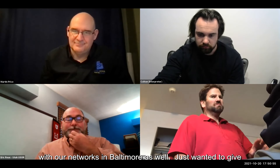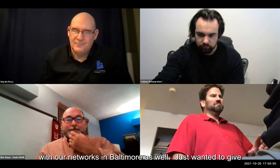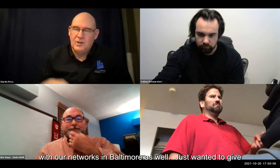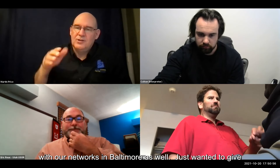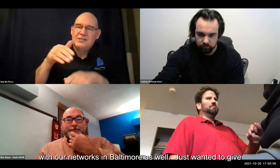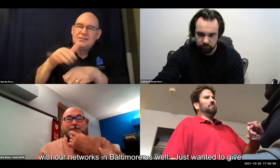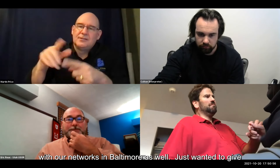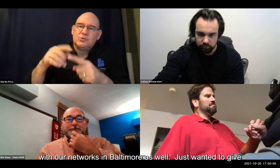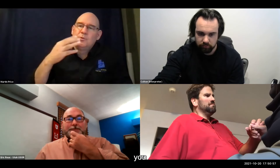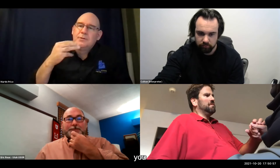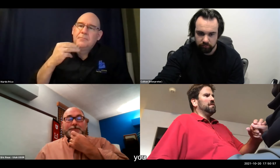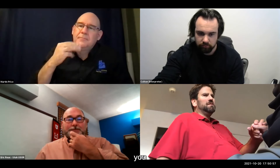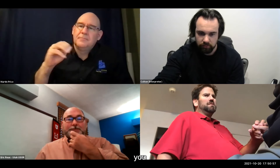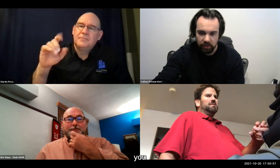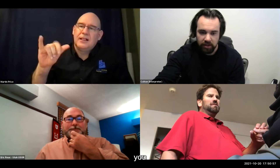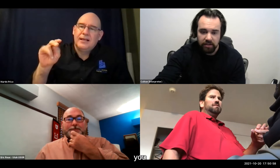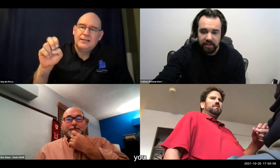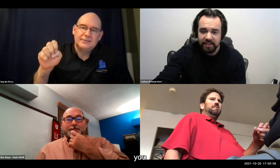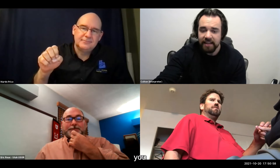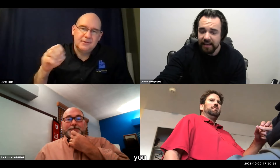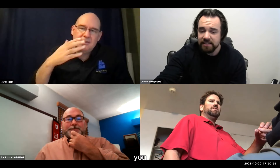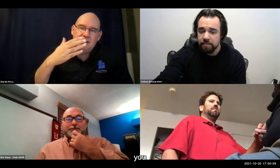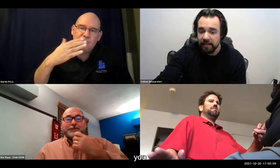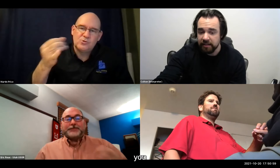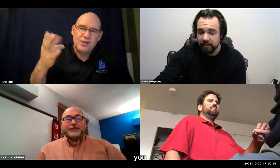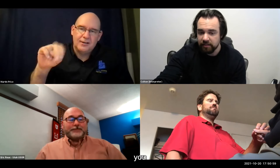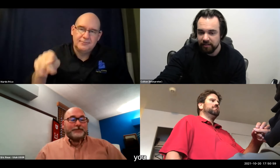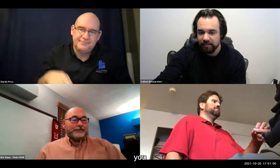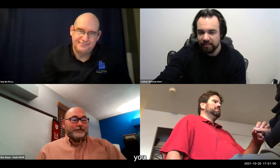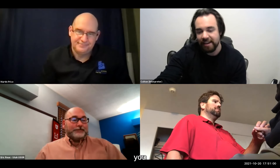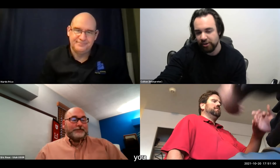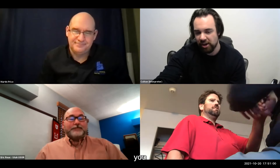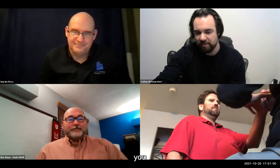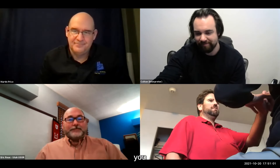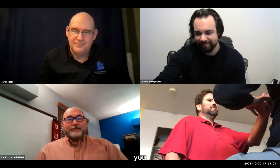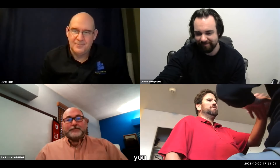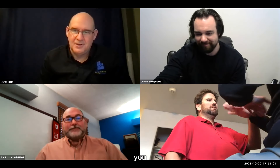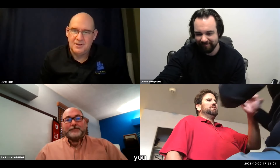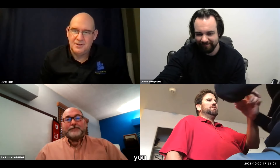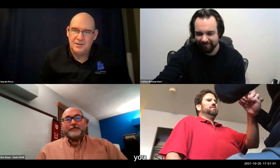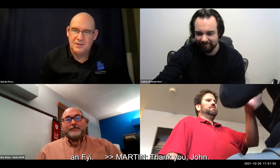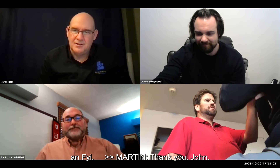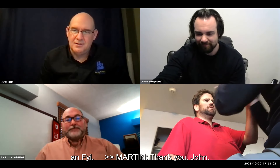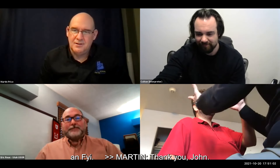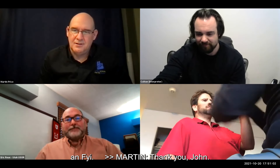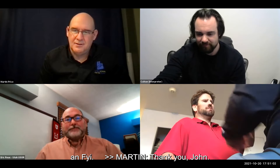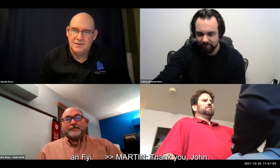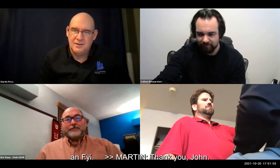well. Just wanted to give you an FYI. Yeah, send that to Melanie. Thank you, John.